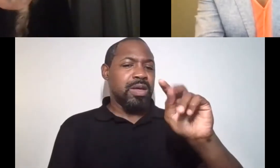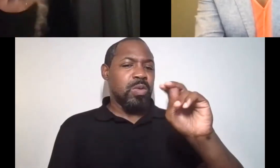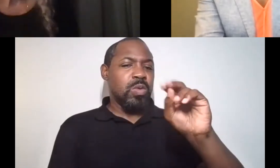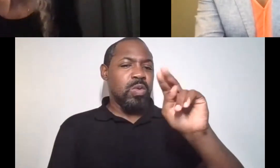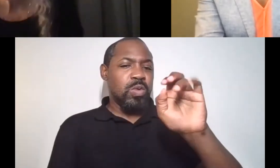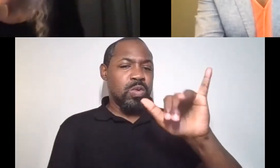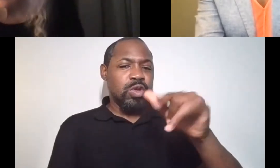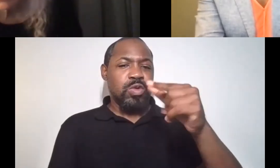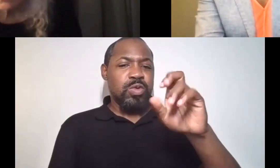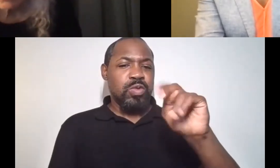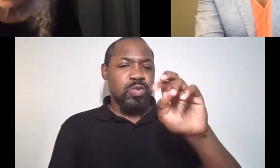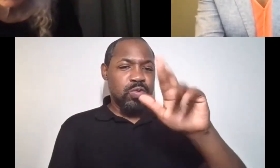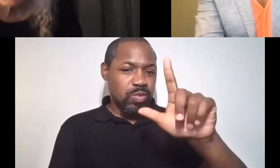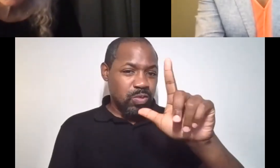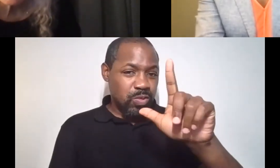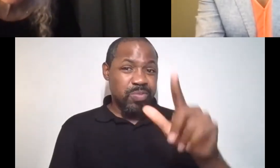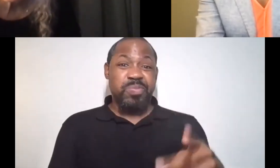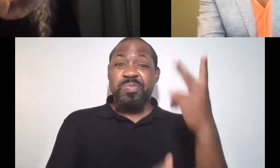the office of